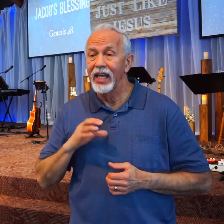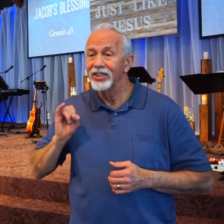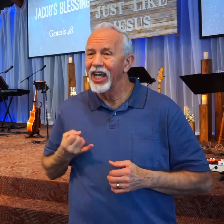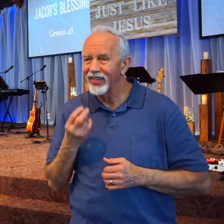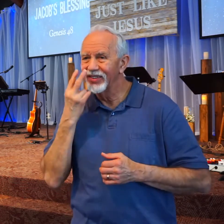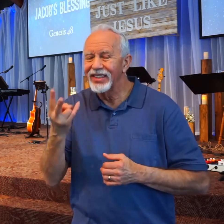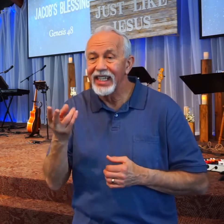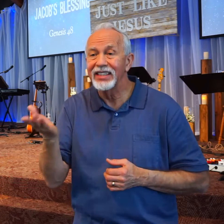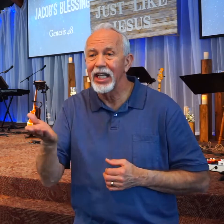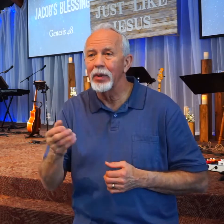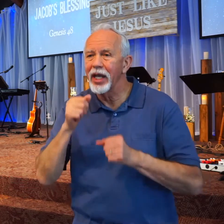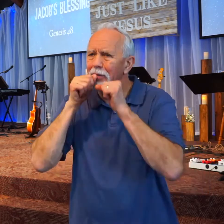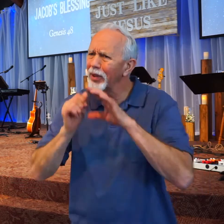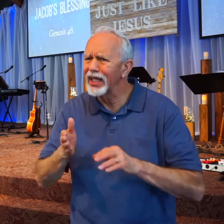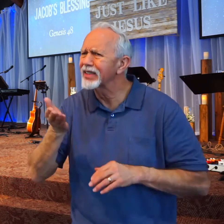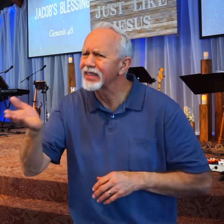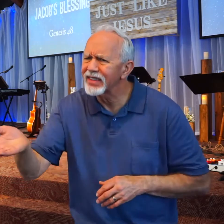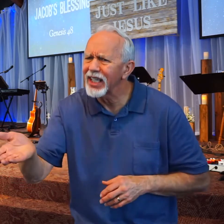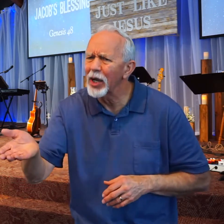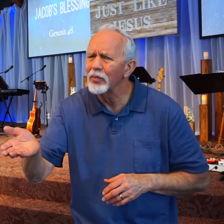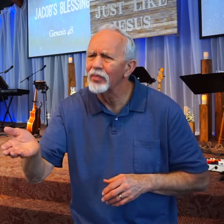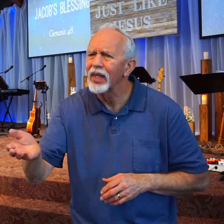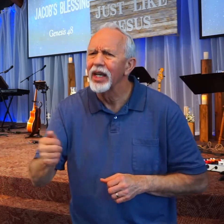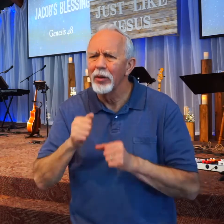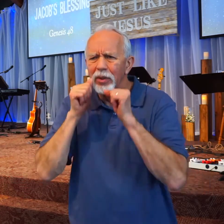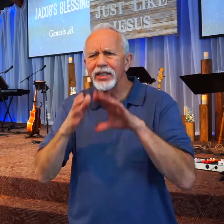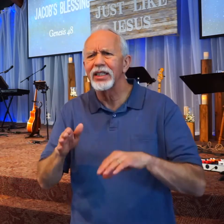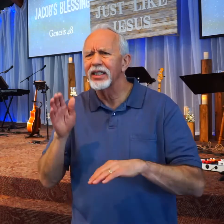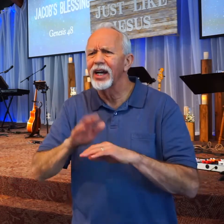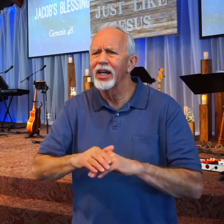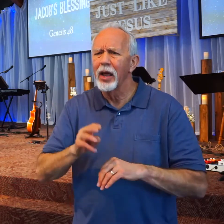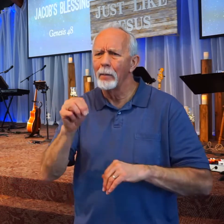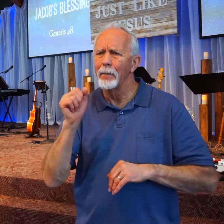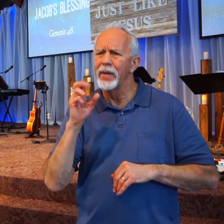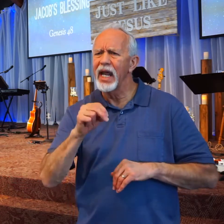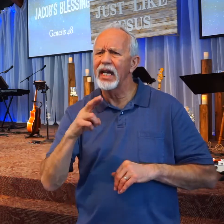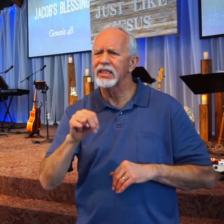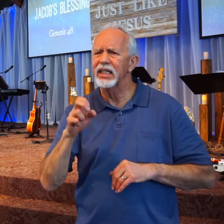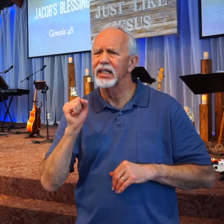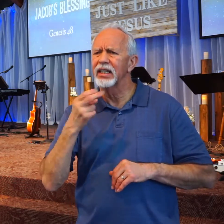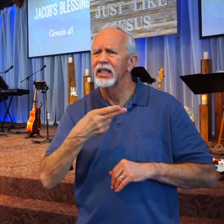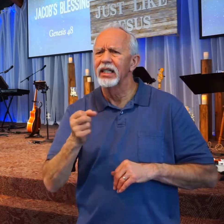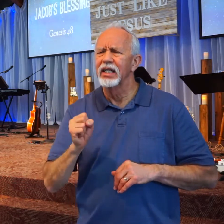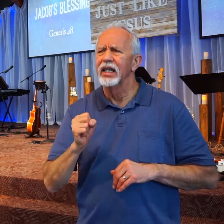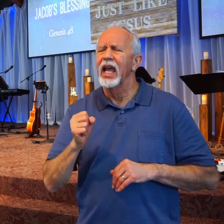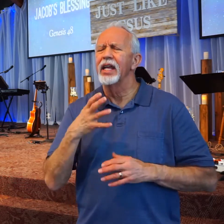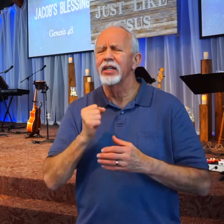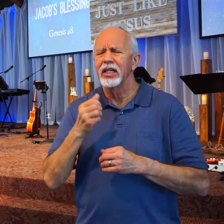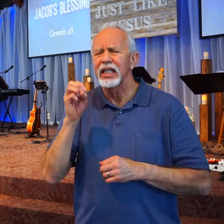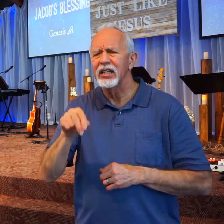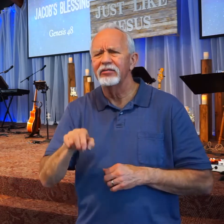invokes blessings upon them. He invokes blessings upon Manasseh and Ephraim. And then in